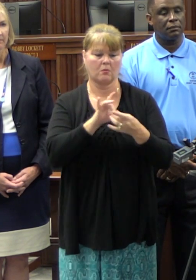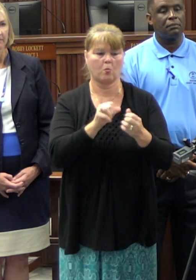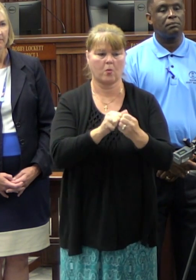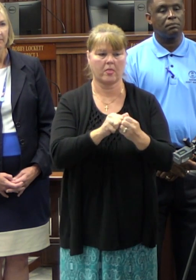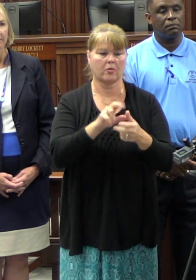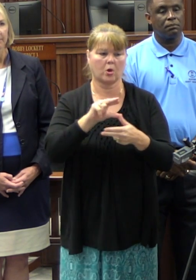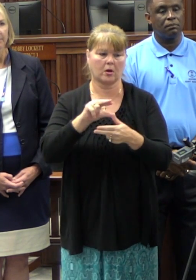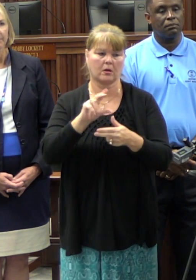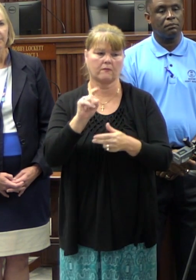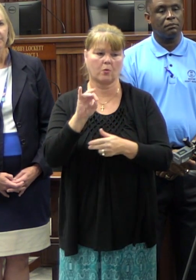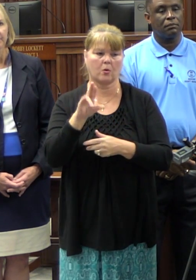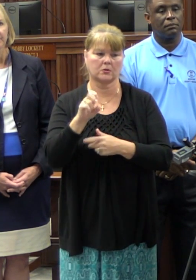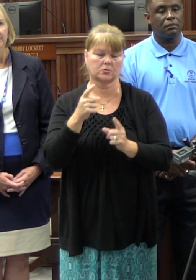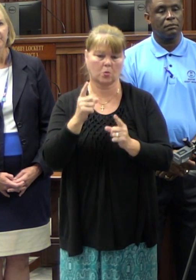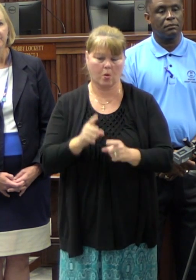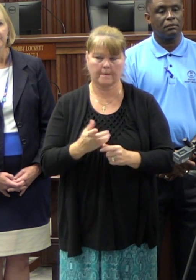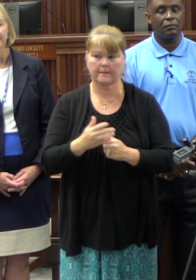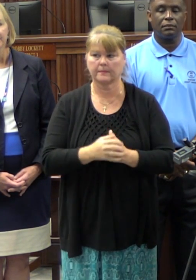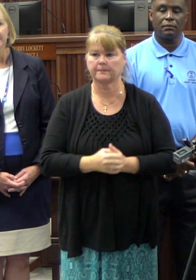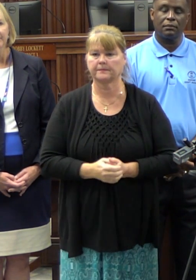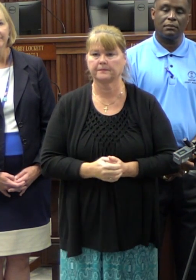storm.